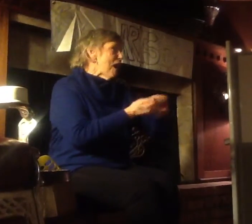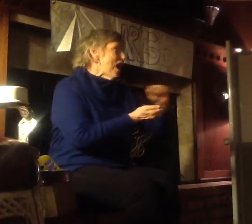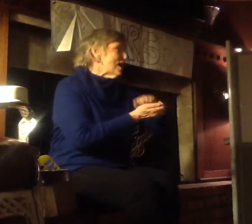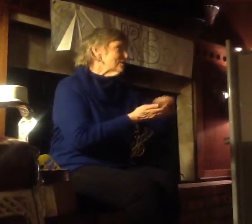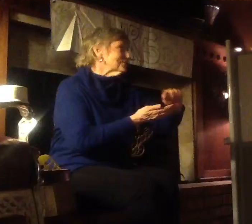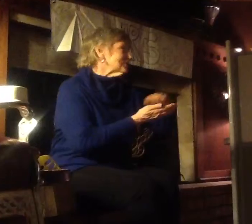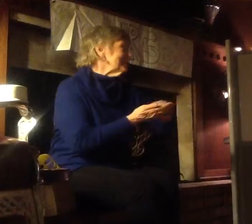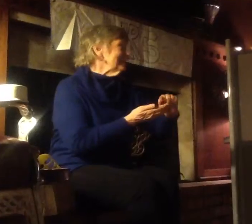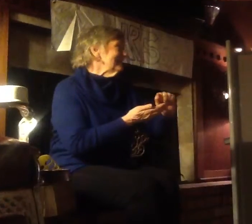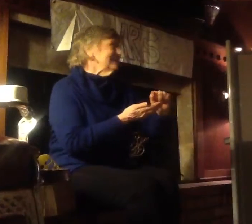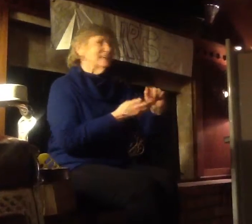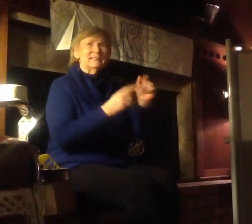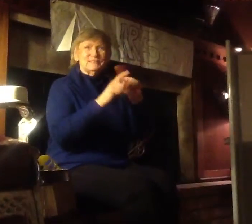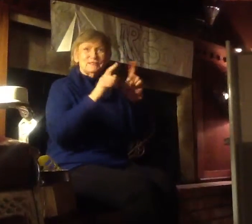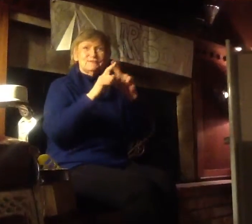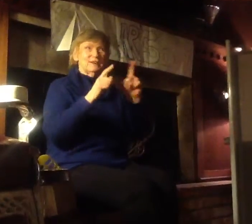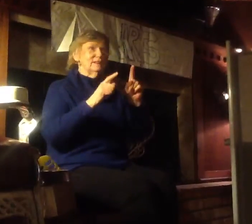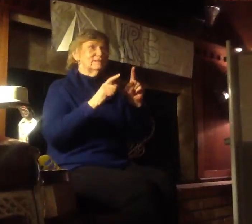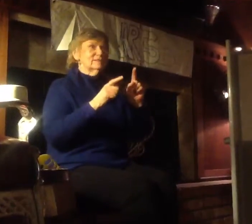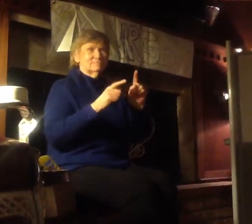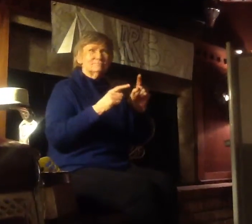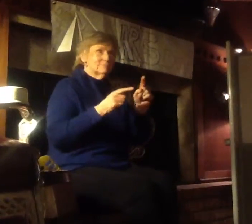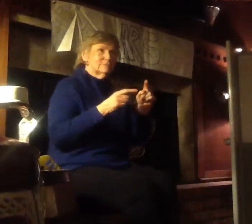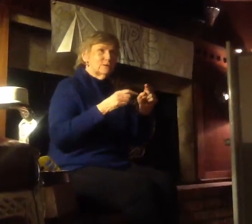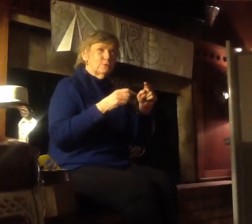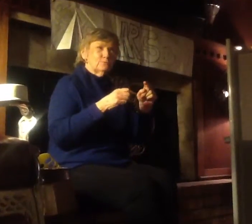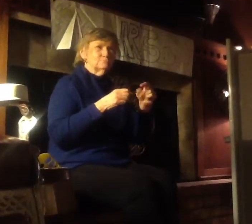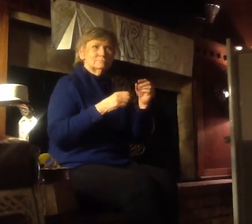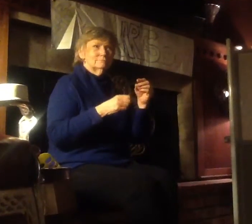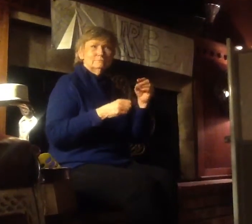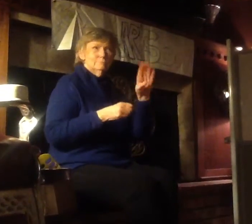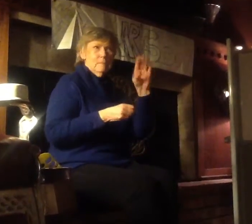car wash, different,